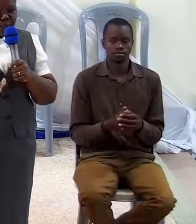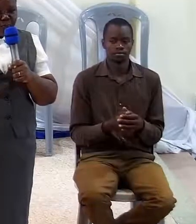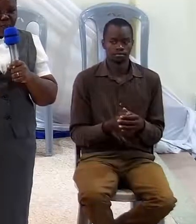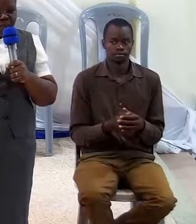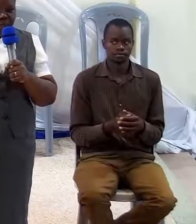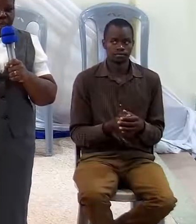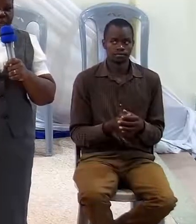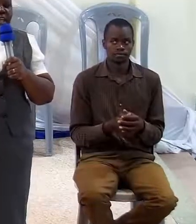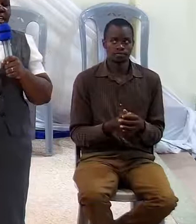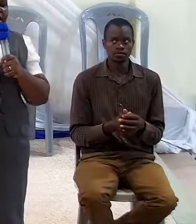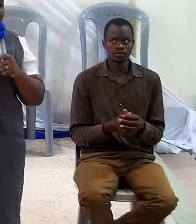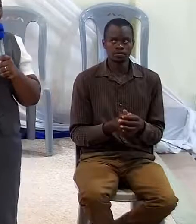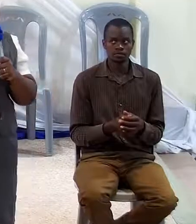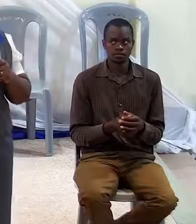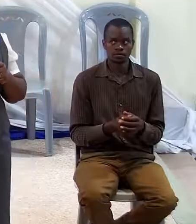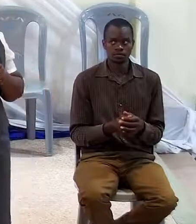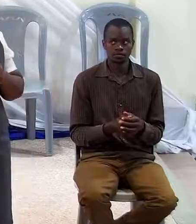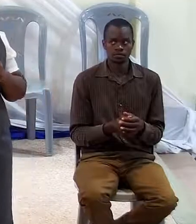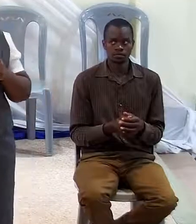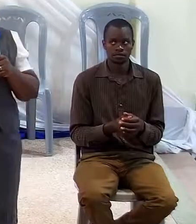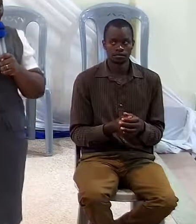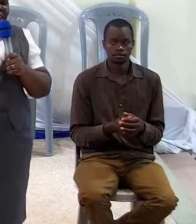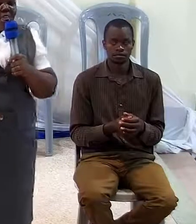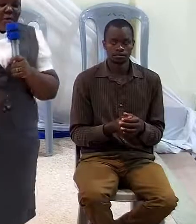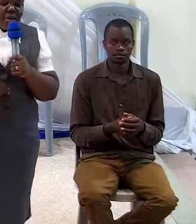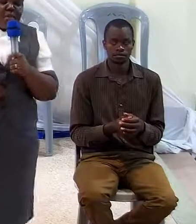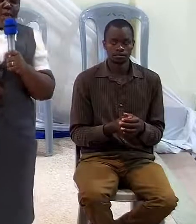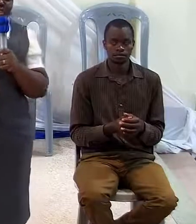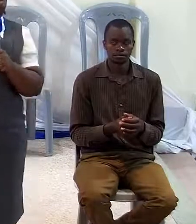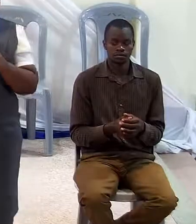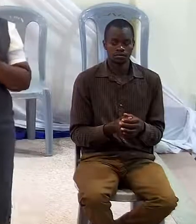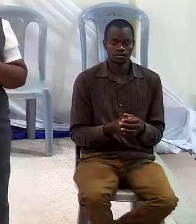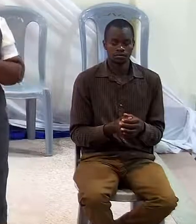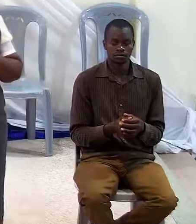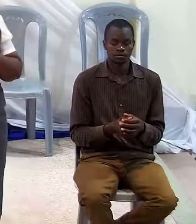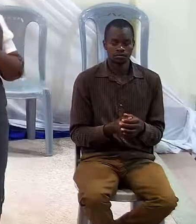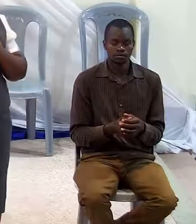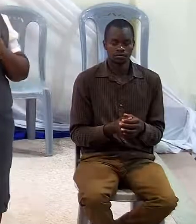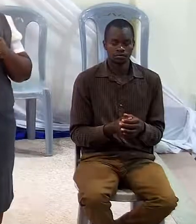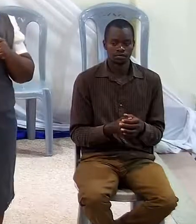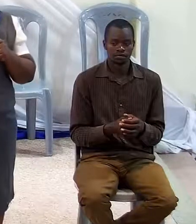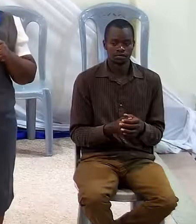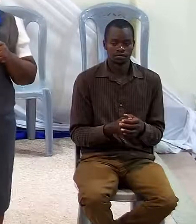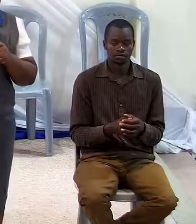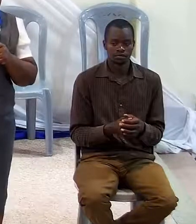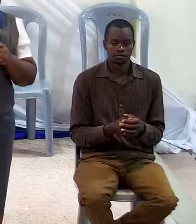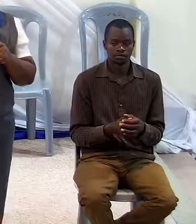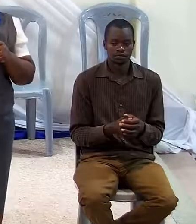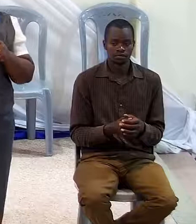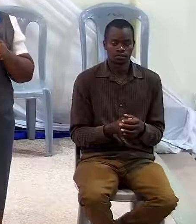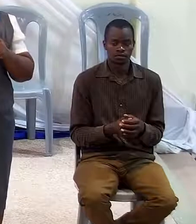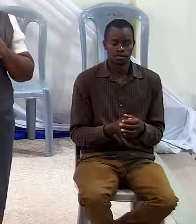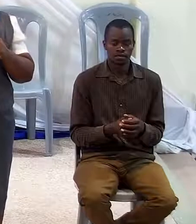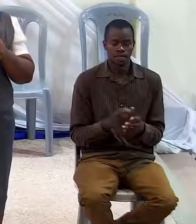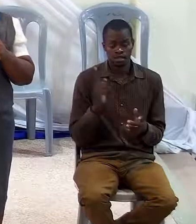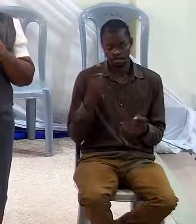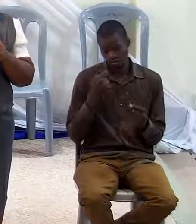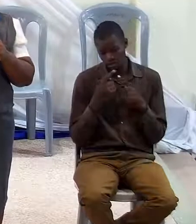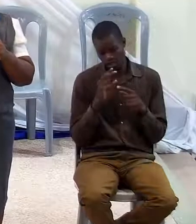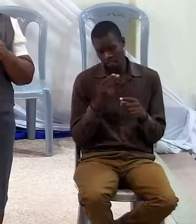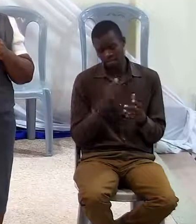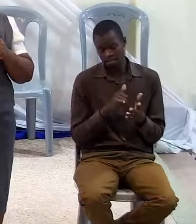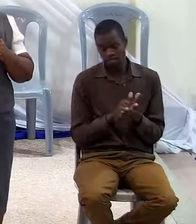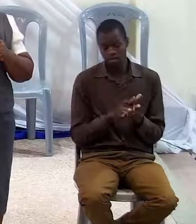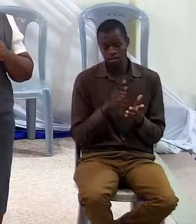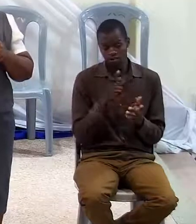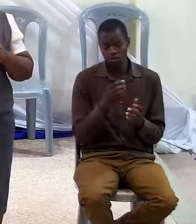eighths. If I will tell you that in one sitting, if you ate a whole